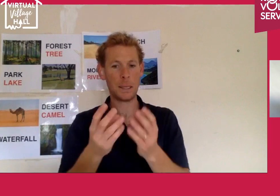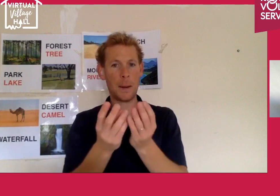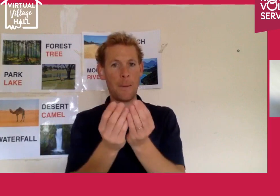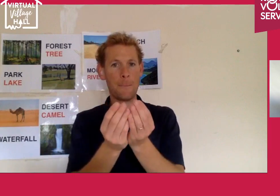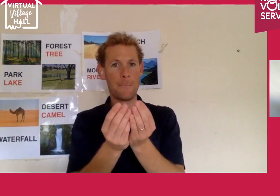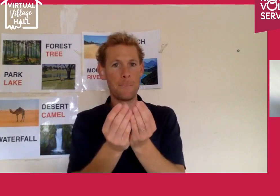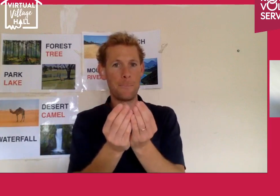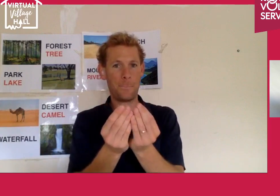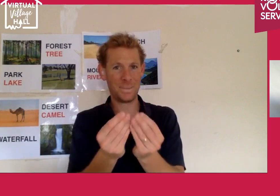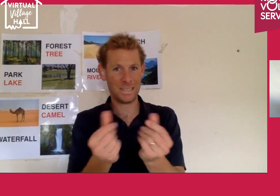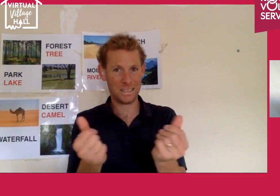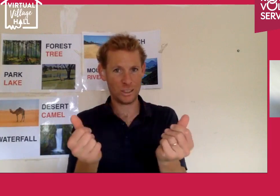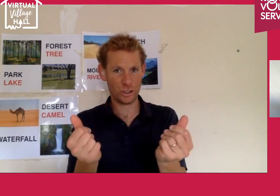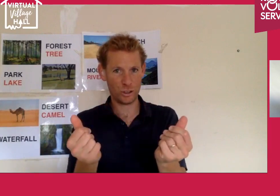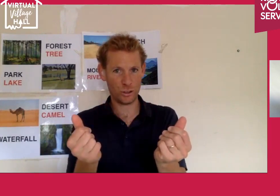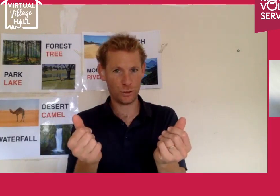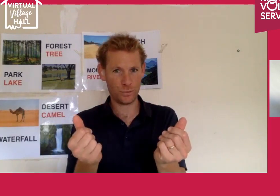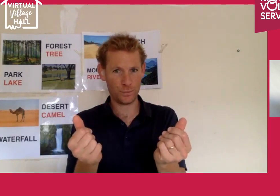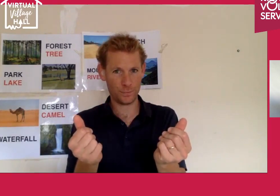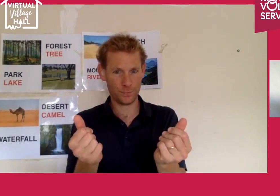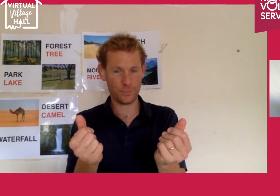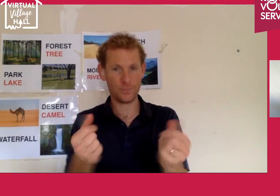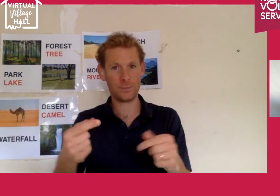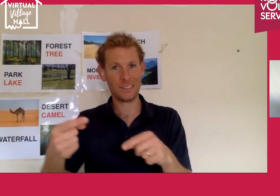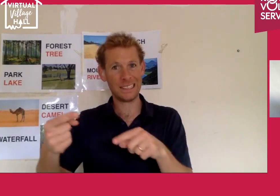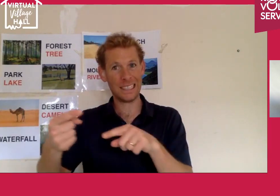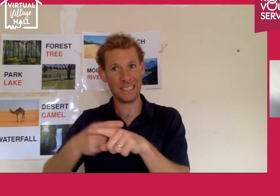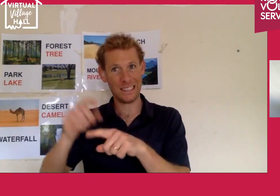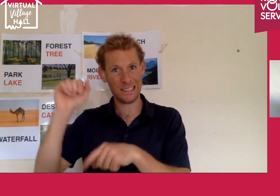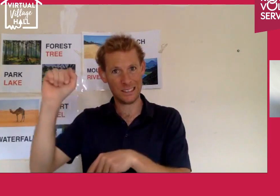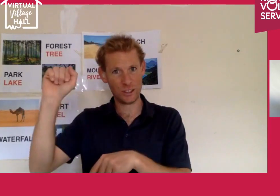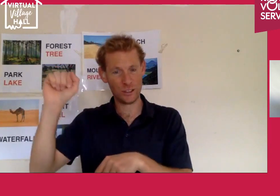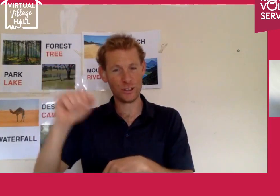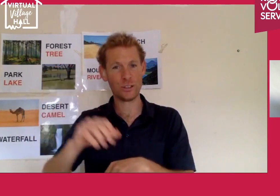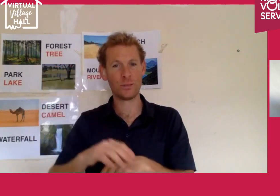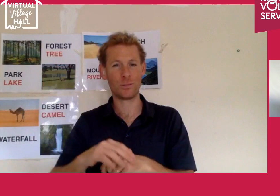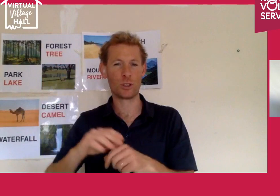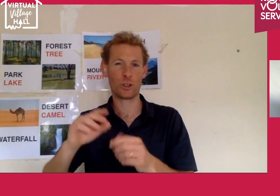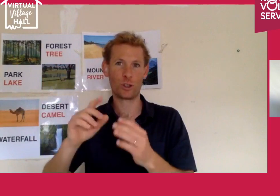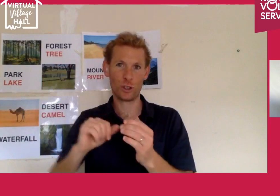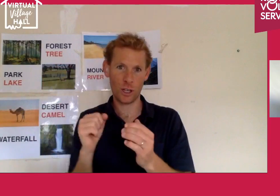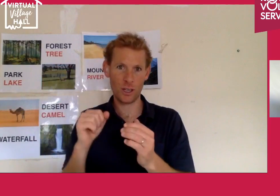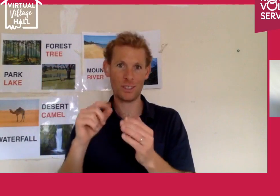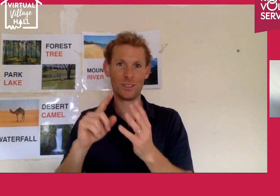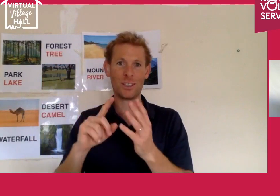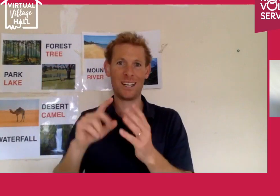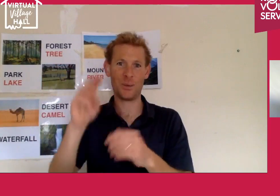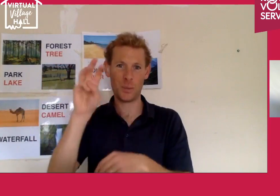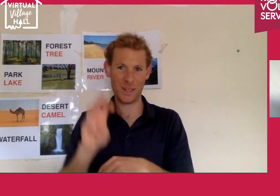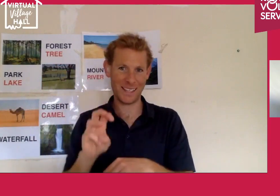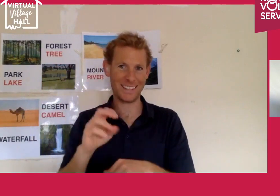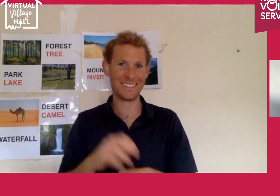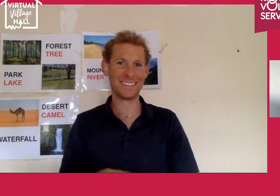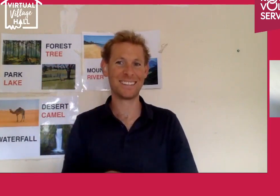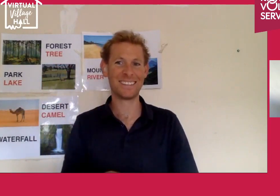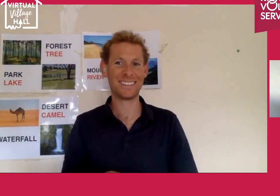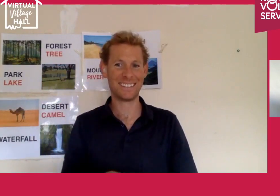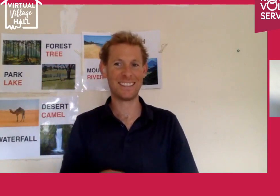So the Northern Ireland sign for beach is this, beach. The English sign and Scottish sign and Welsh, as